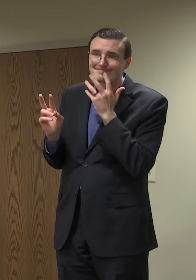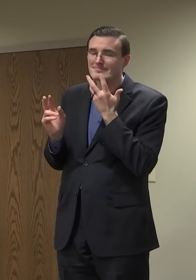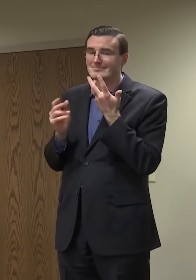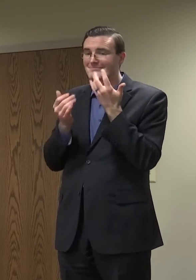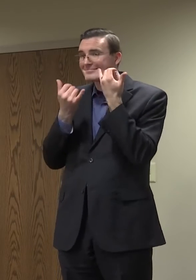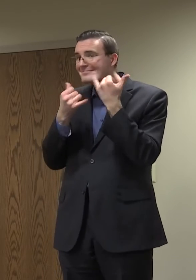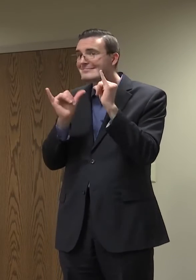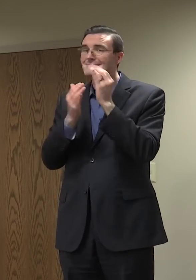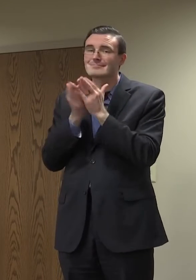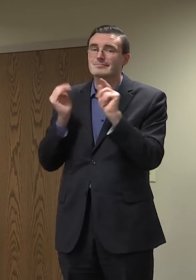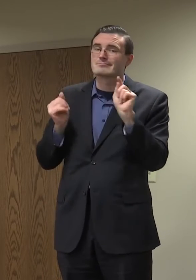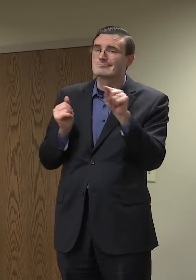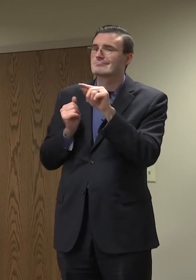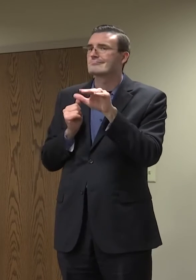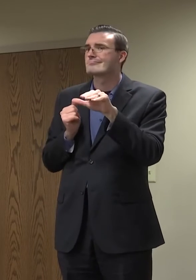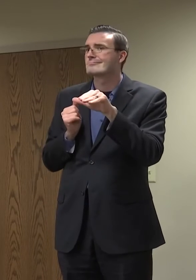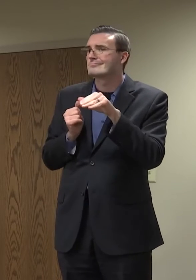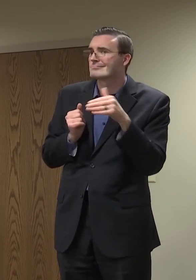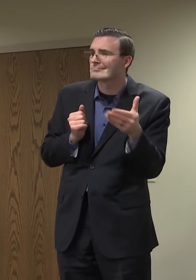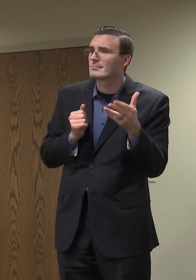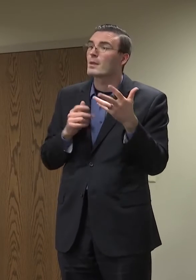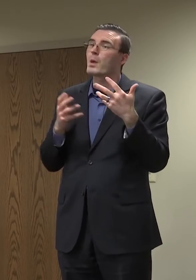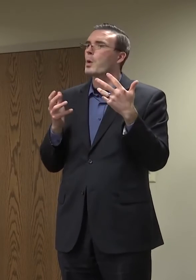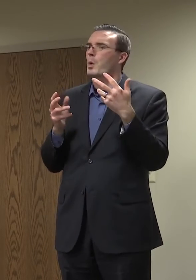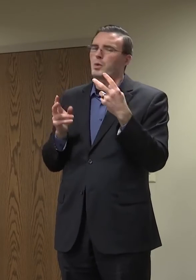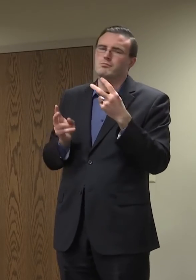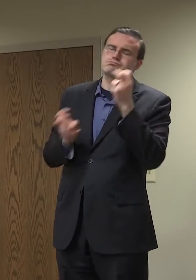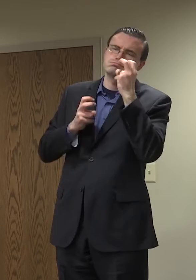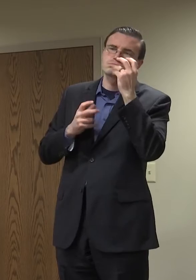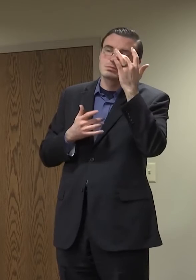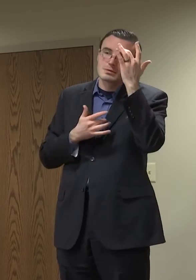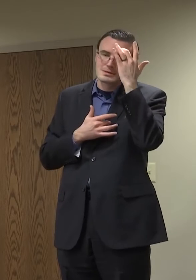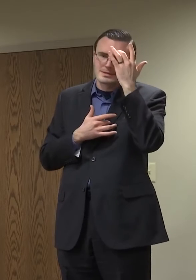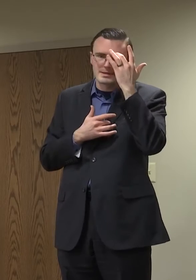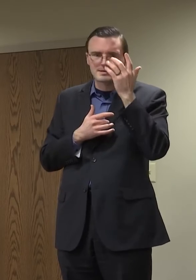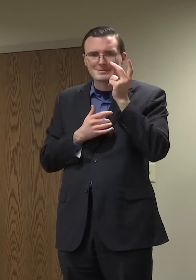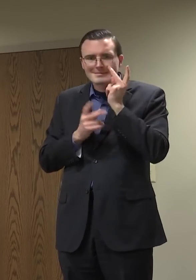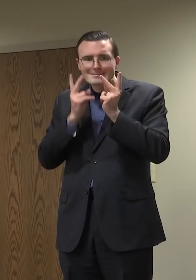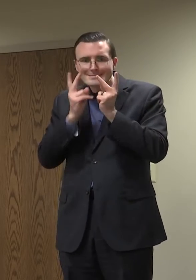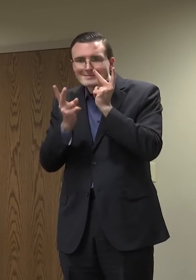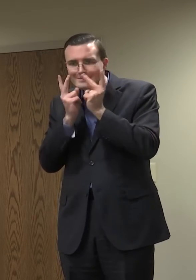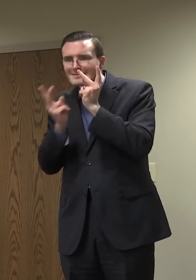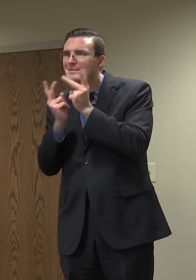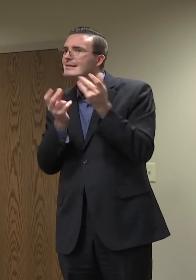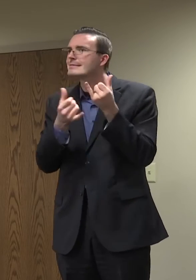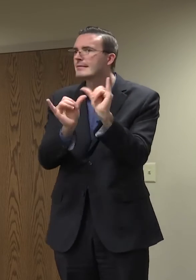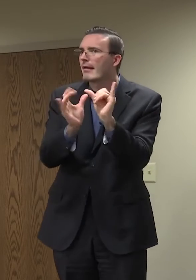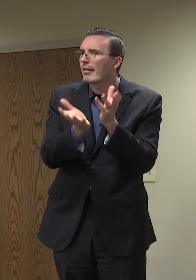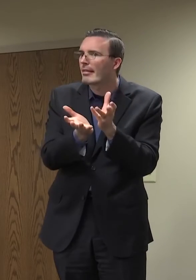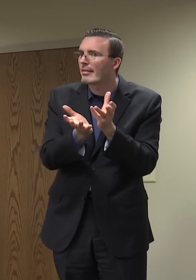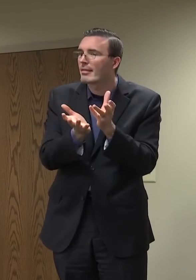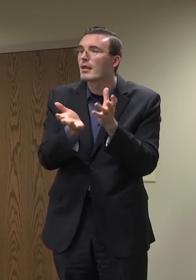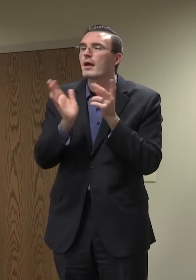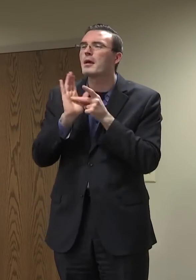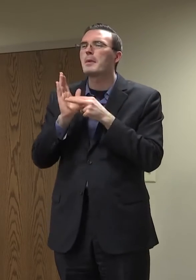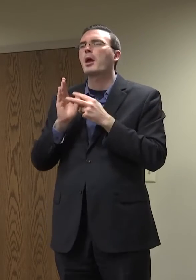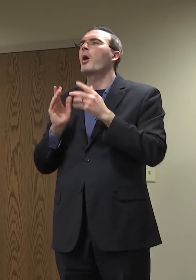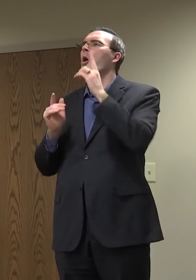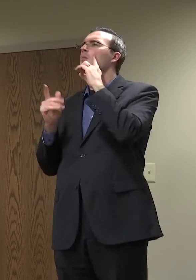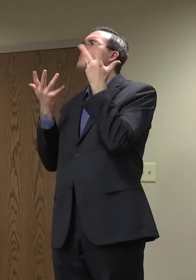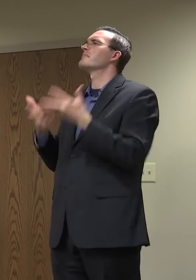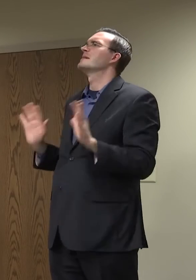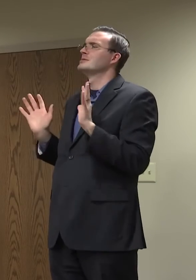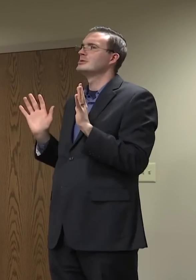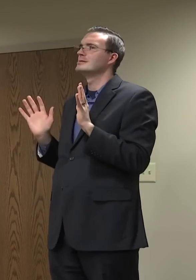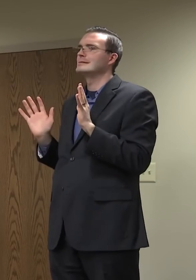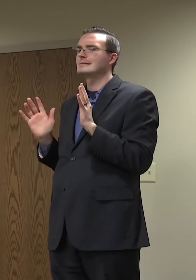or contract this deadly disease. Now is not the time for us to lose our focus as a